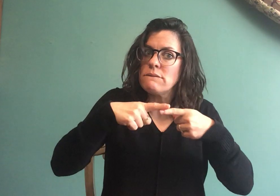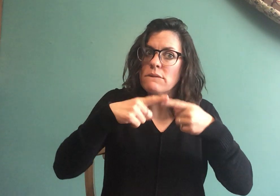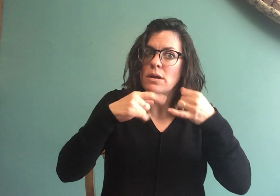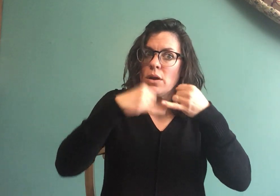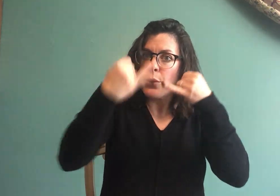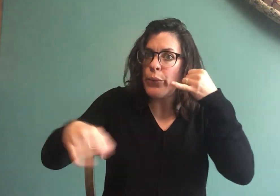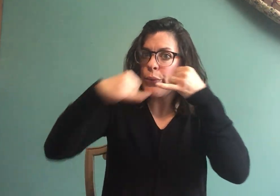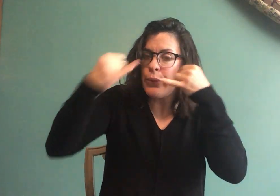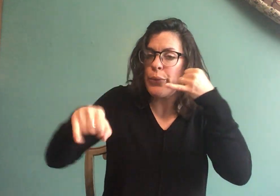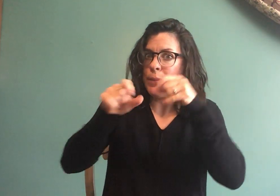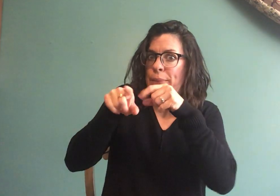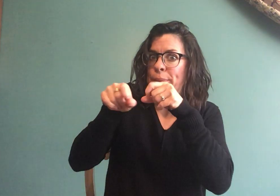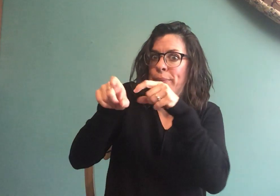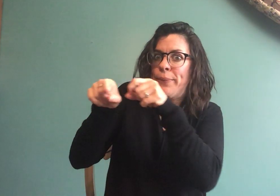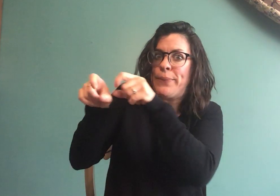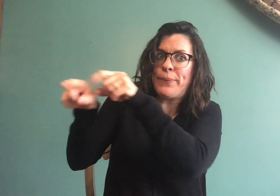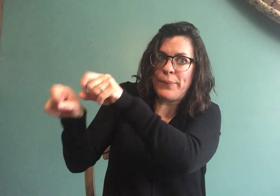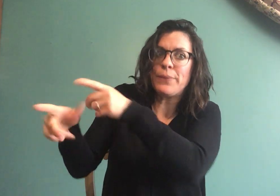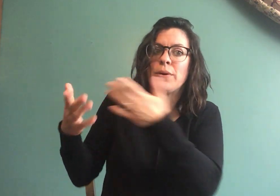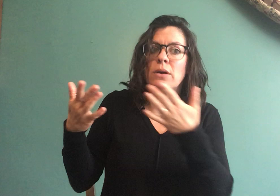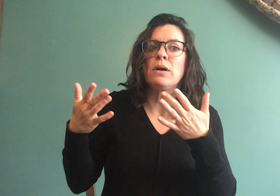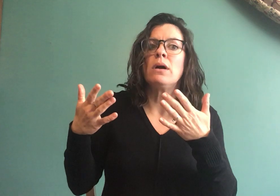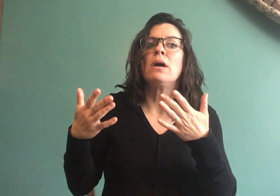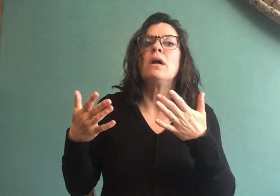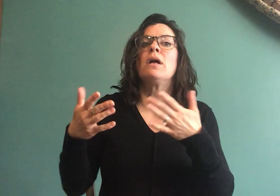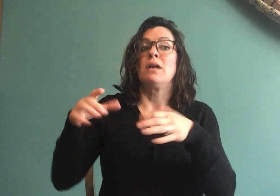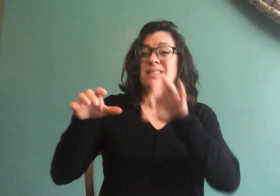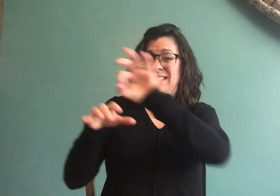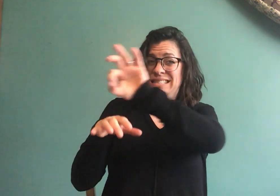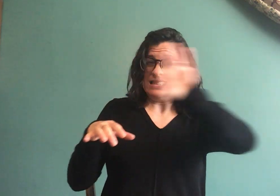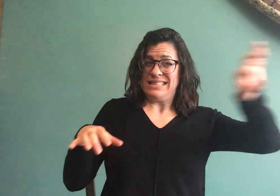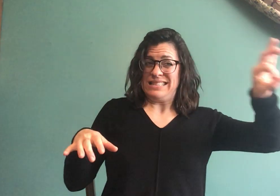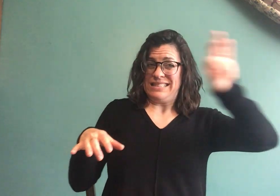done? Turn the power off? Hey, what do you think?